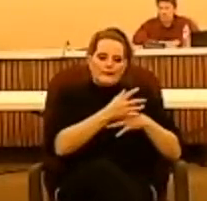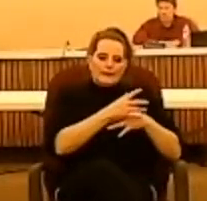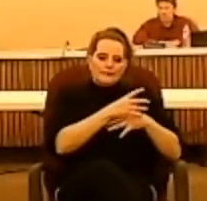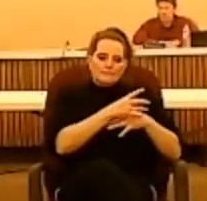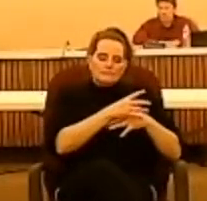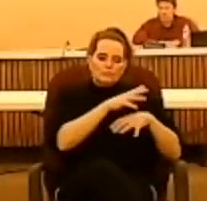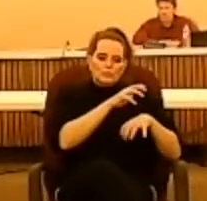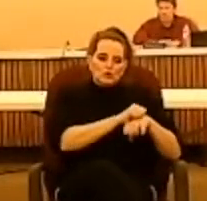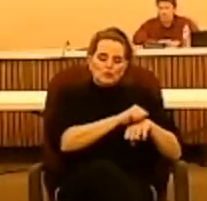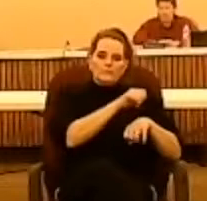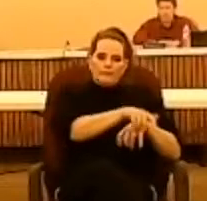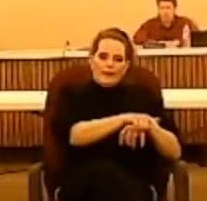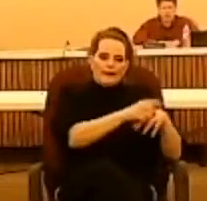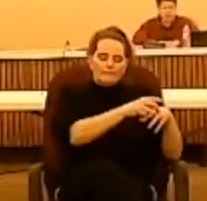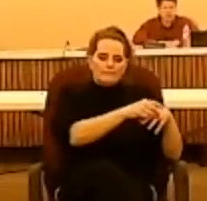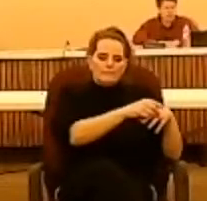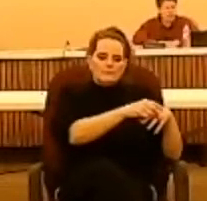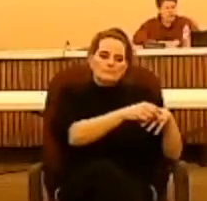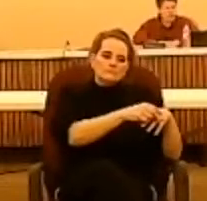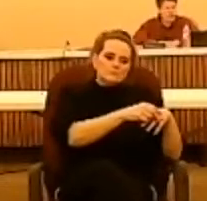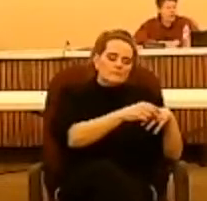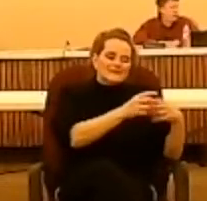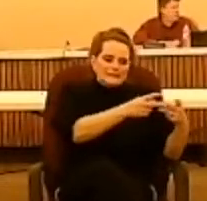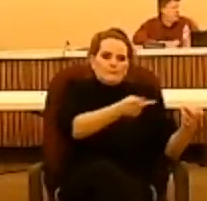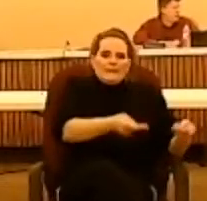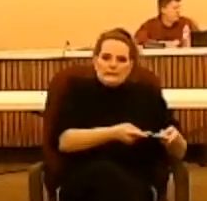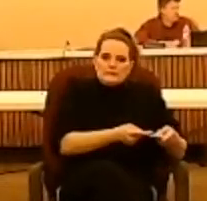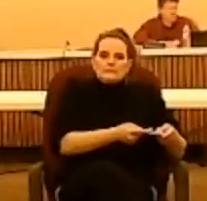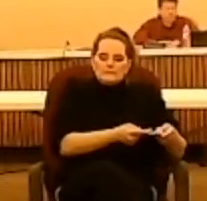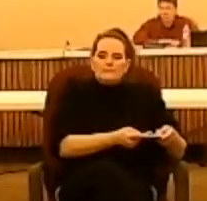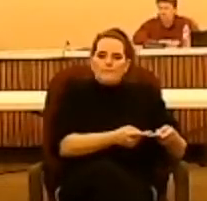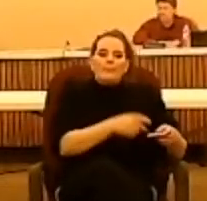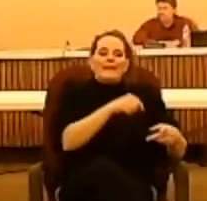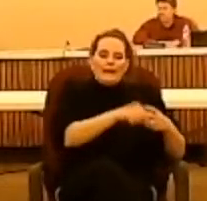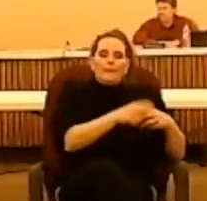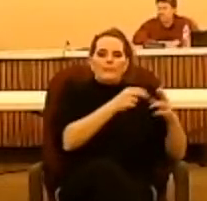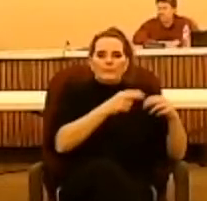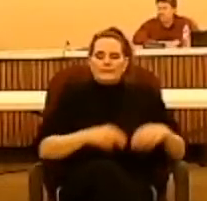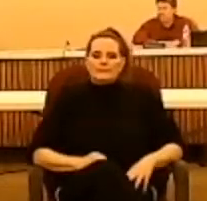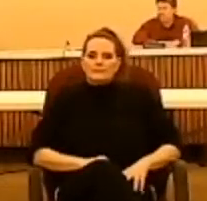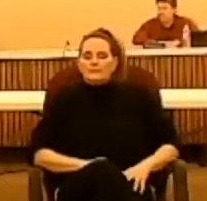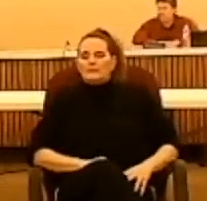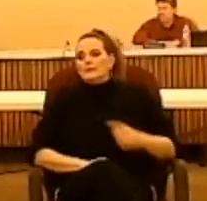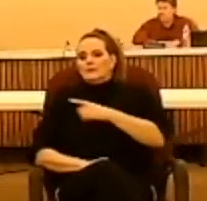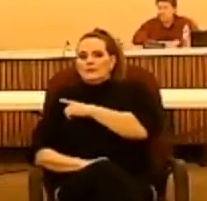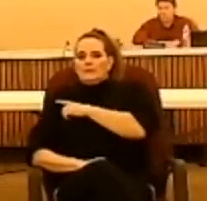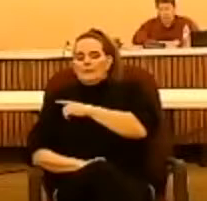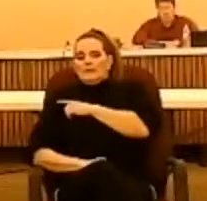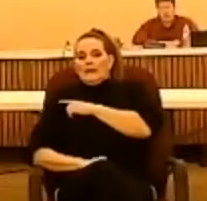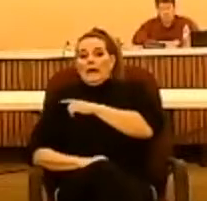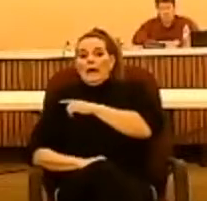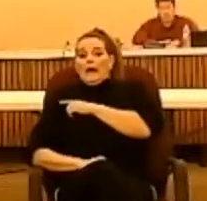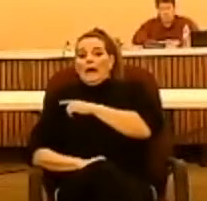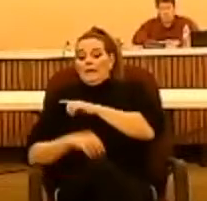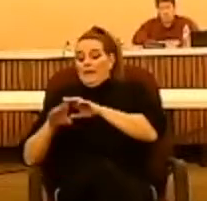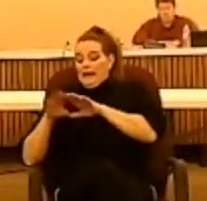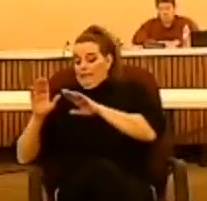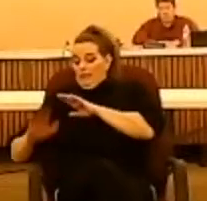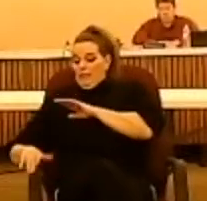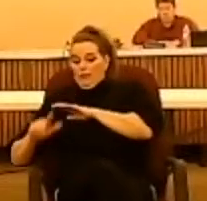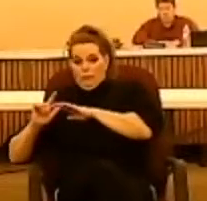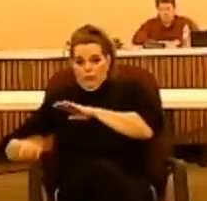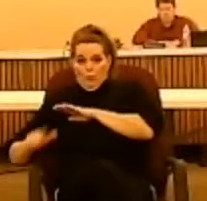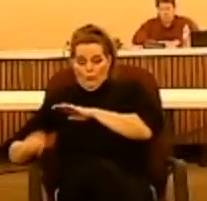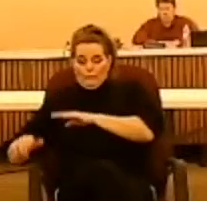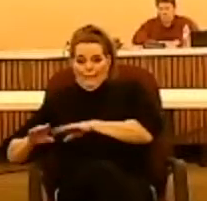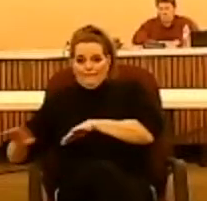lower level could be handicap accessible as well. And that lower level is a big space. It is.